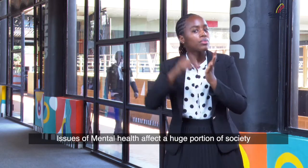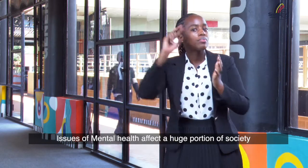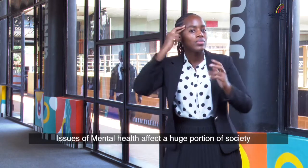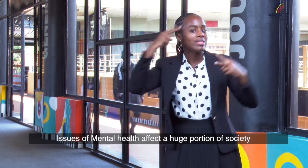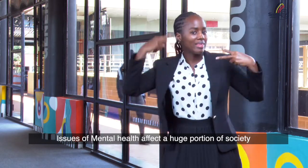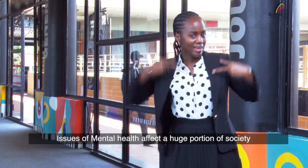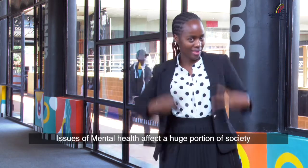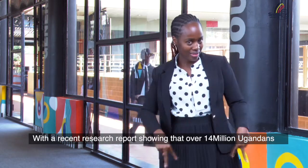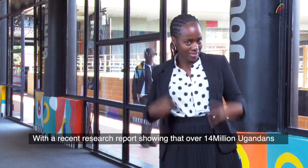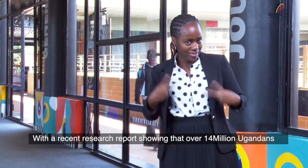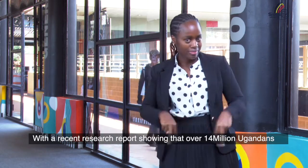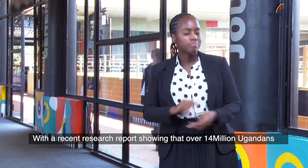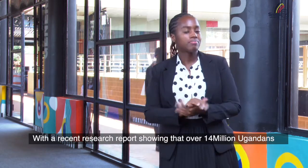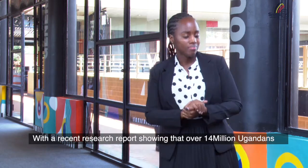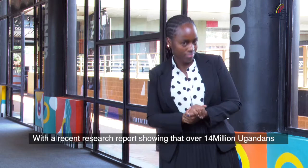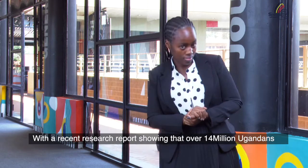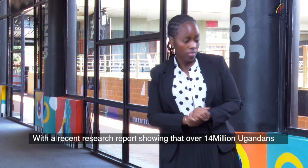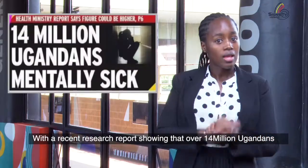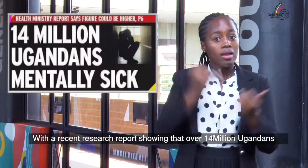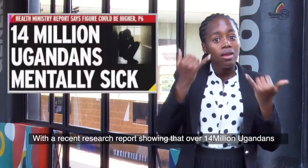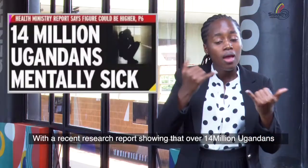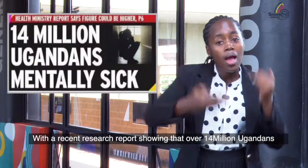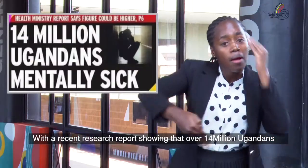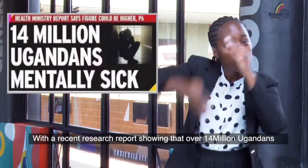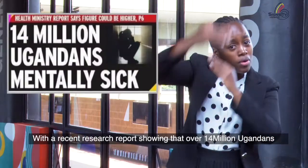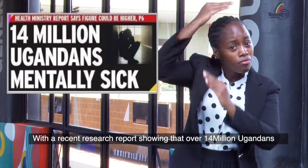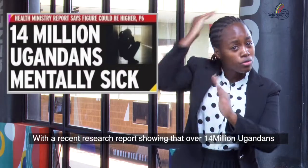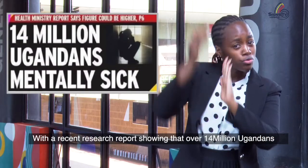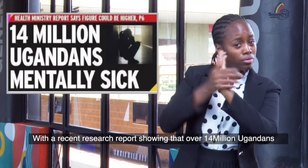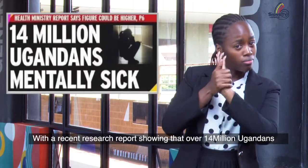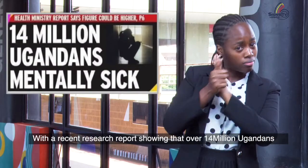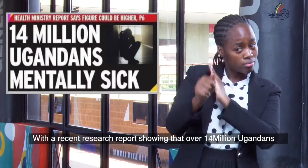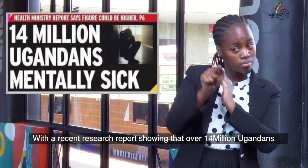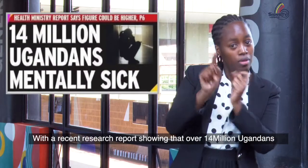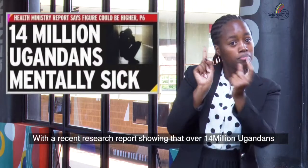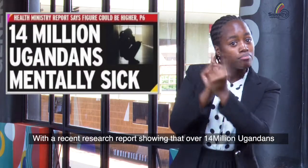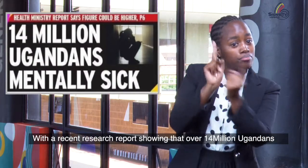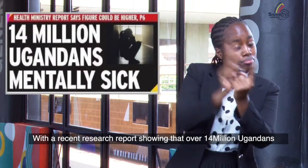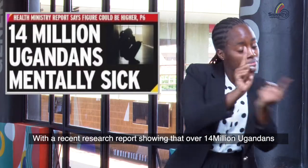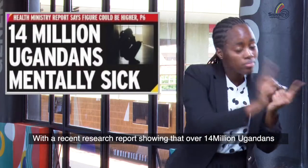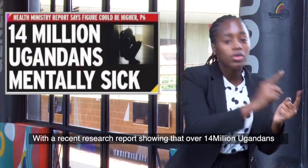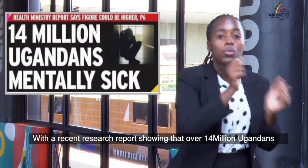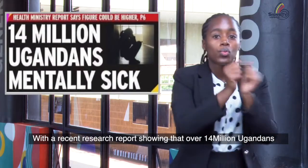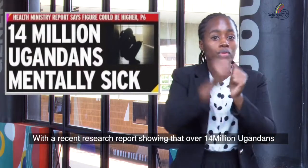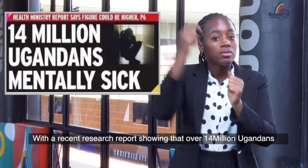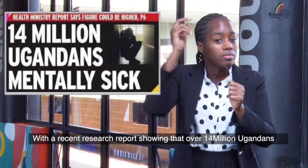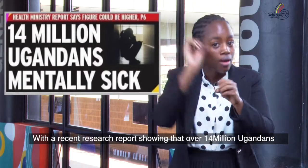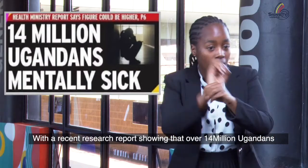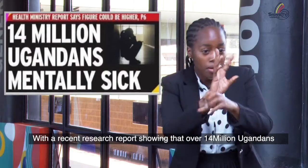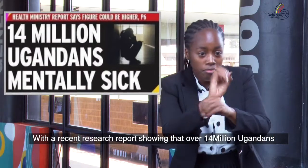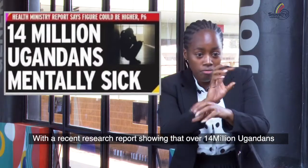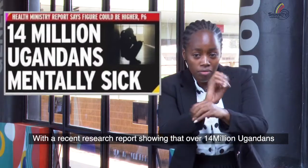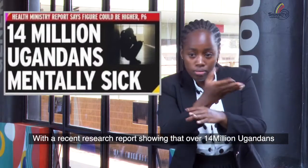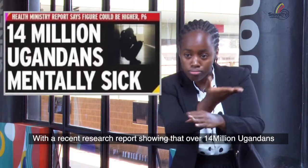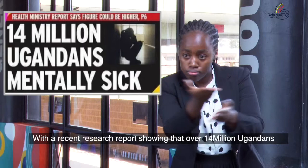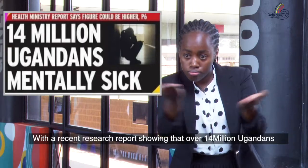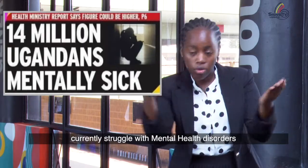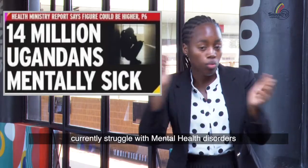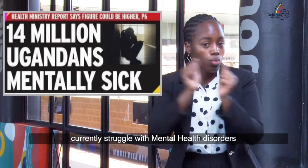of society, with a recent research report showing that over 14 million Ugandans